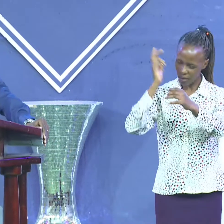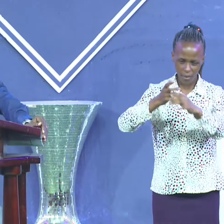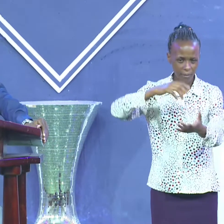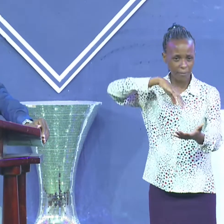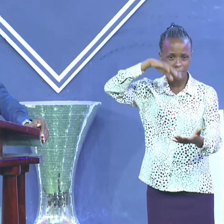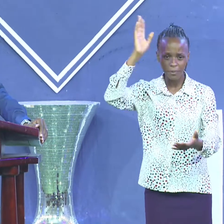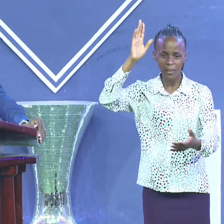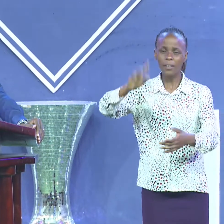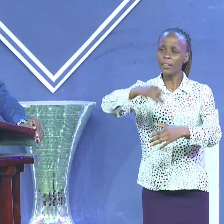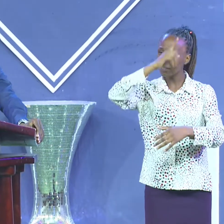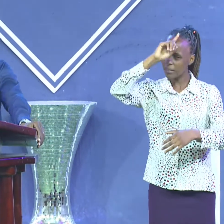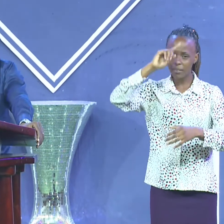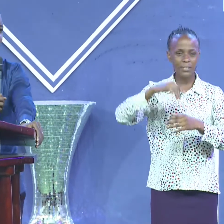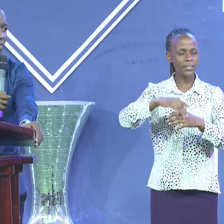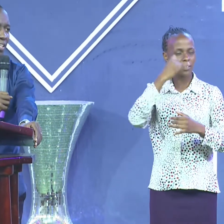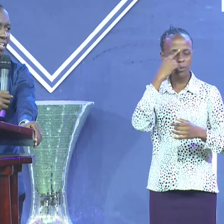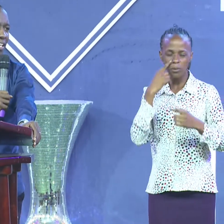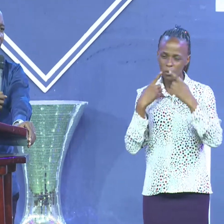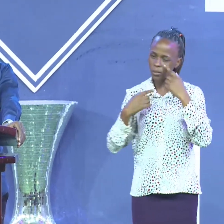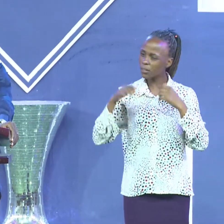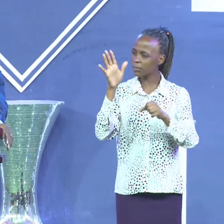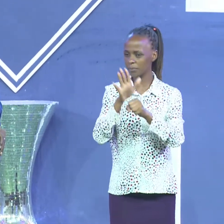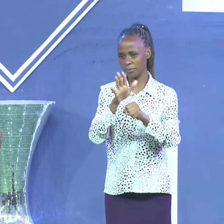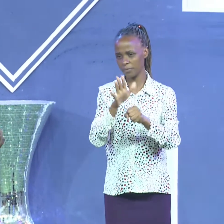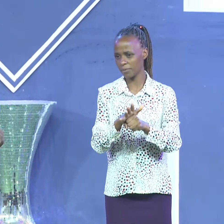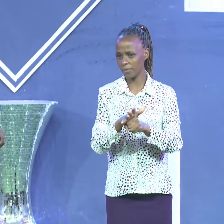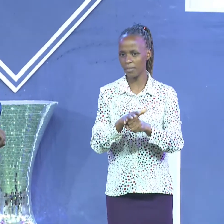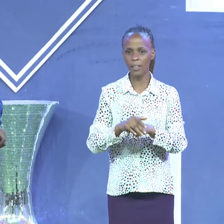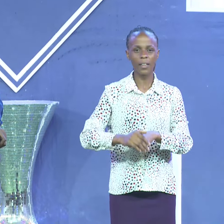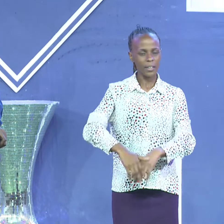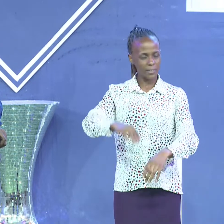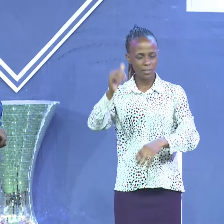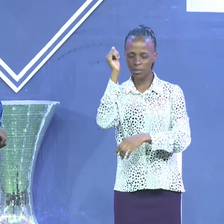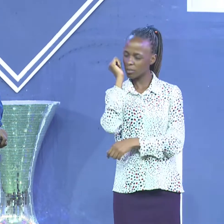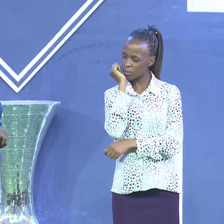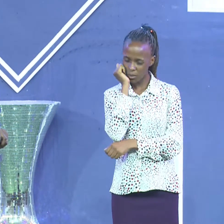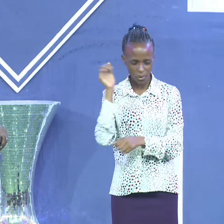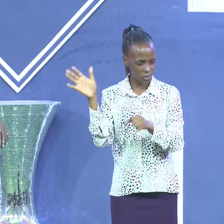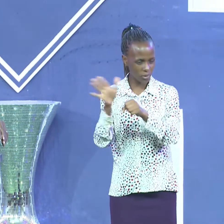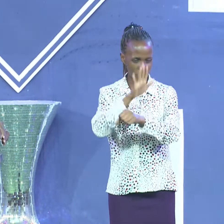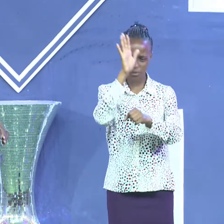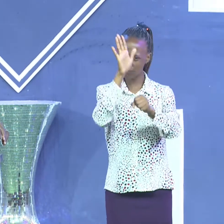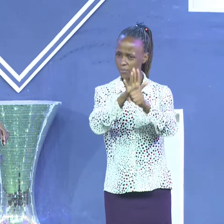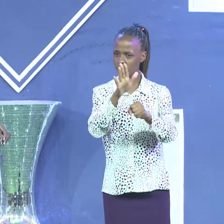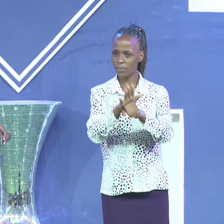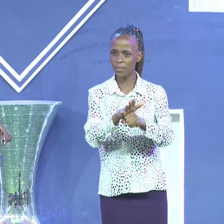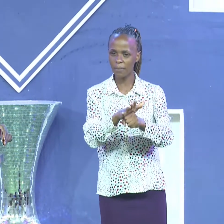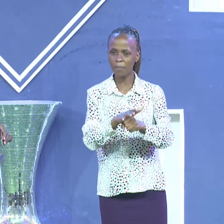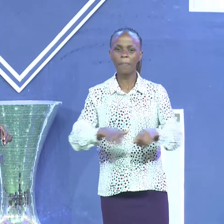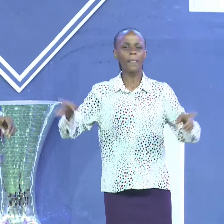tough situation. It was one that would bring tears. It was a sorrowful state.